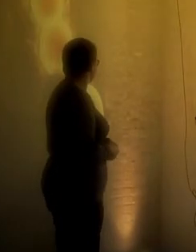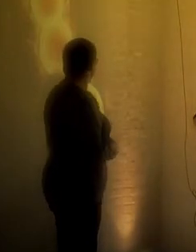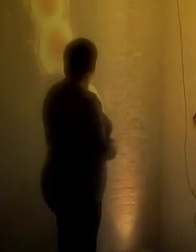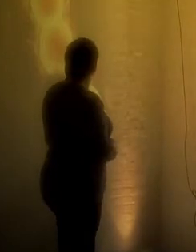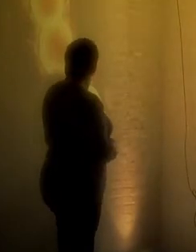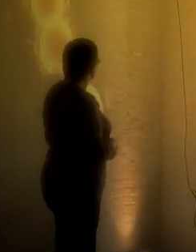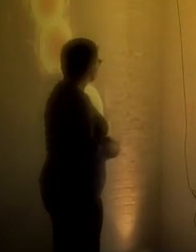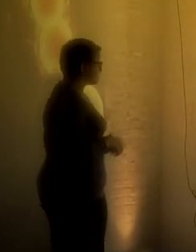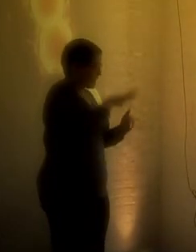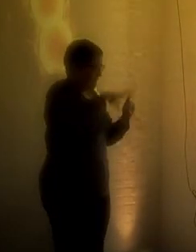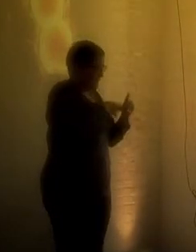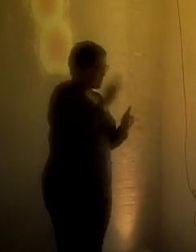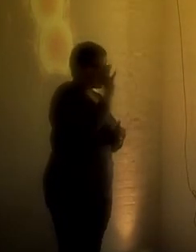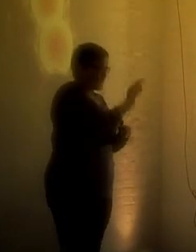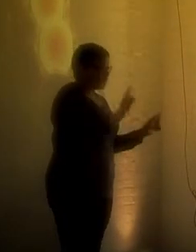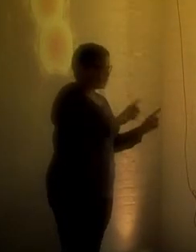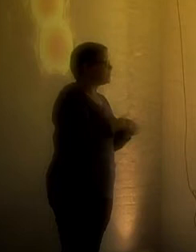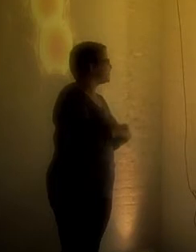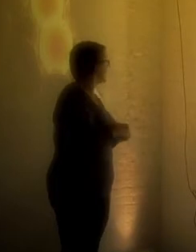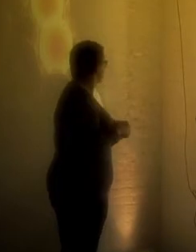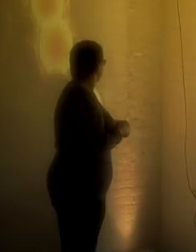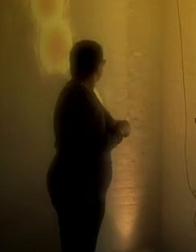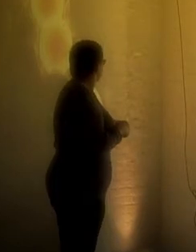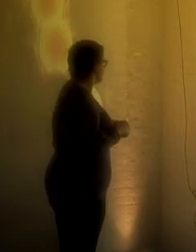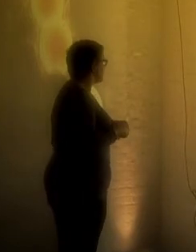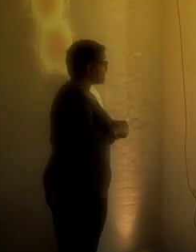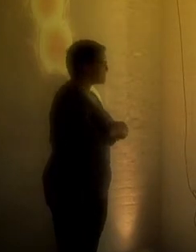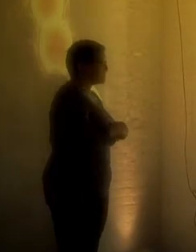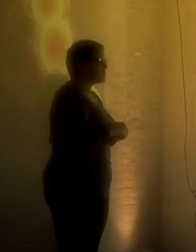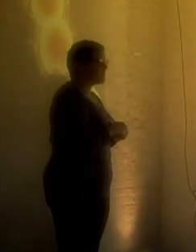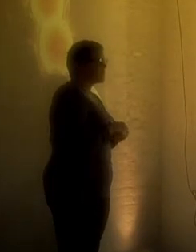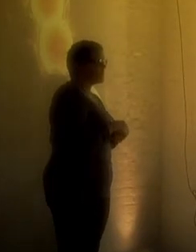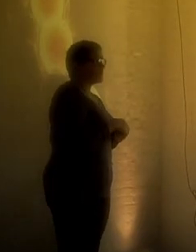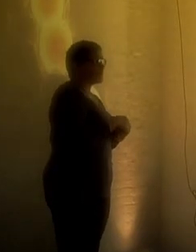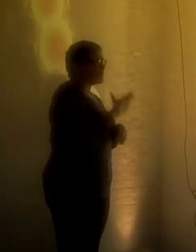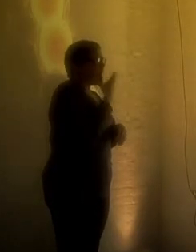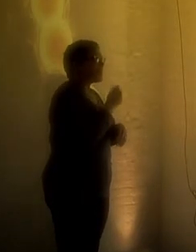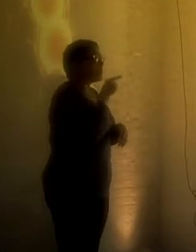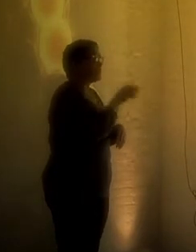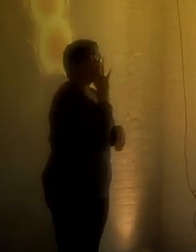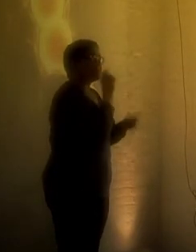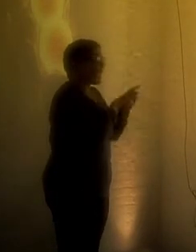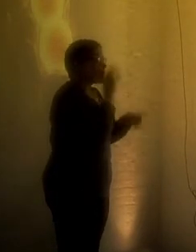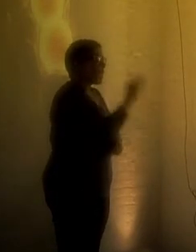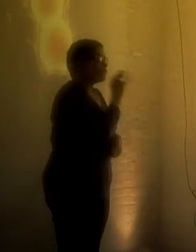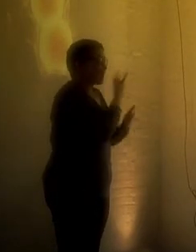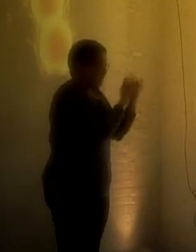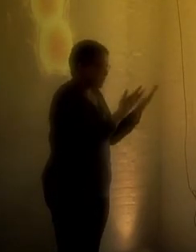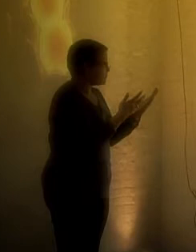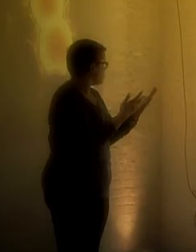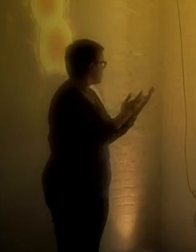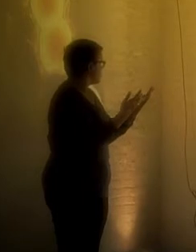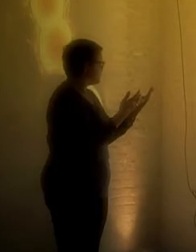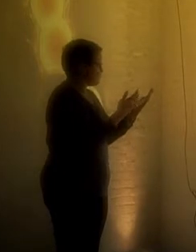yeah. And then my very last question, and this is kind of a tool, actually. I use this question an awful lot. And I'm going to